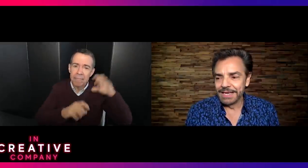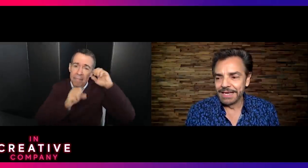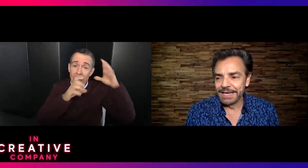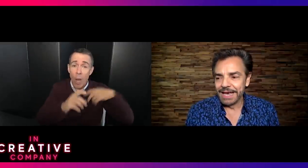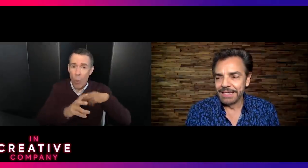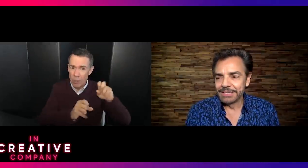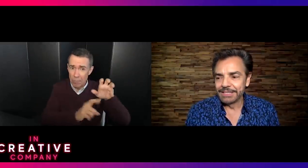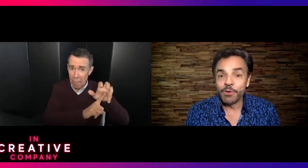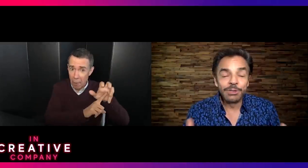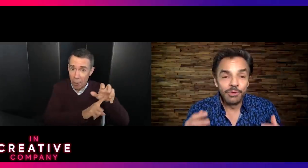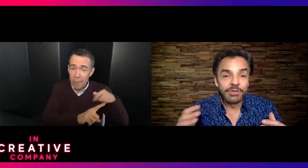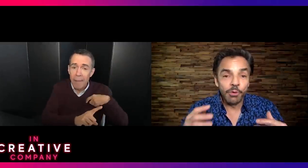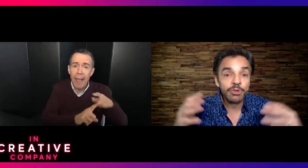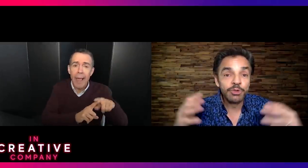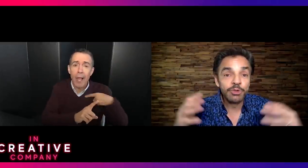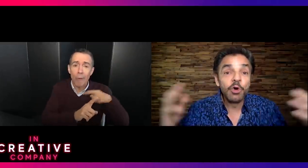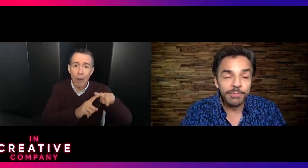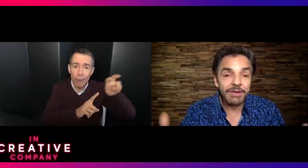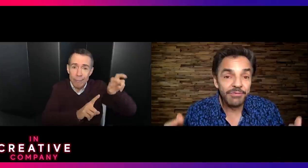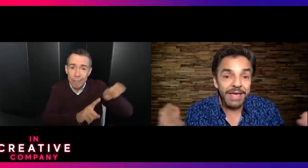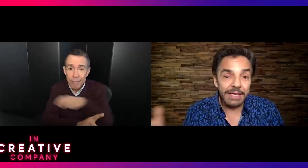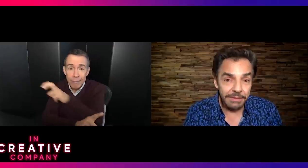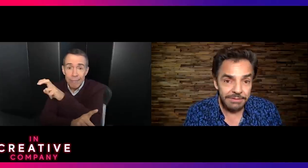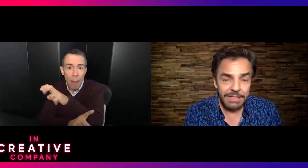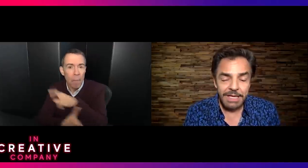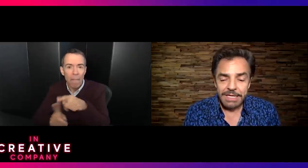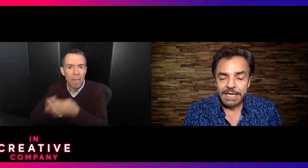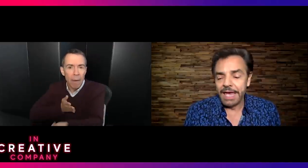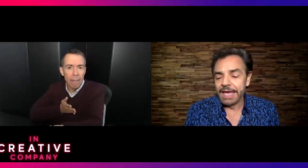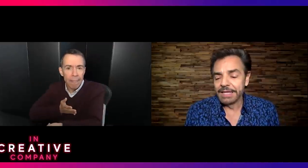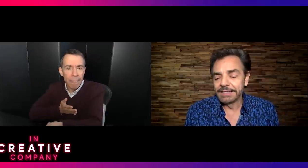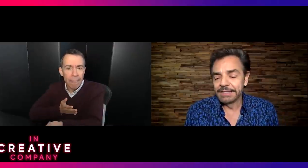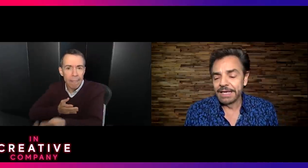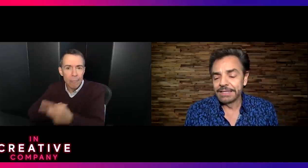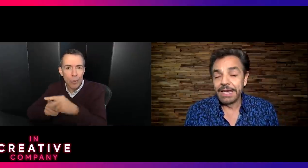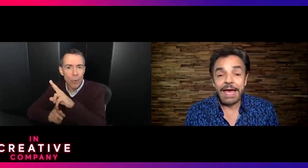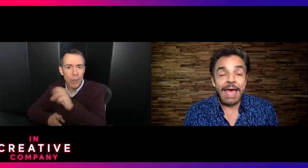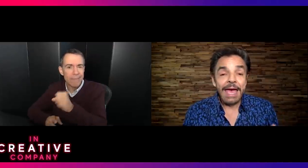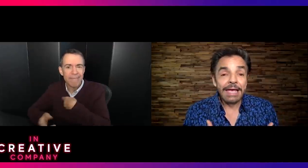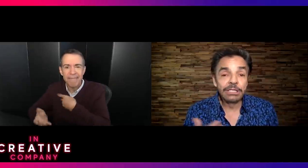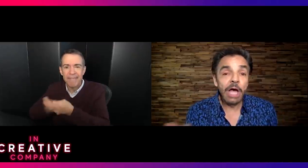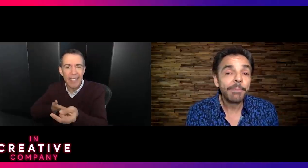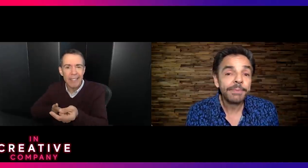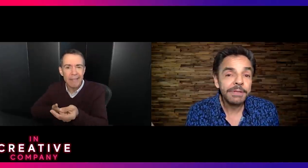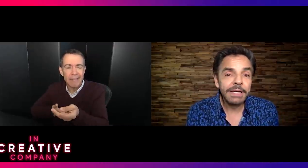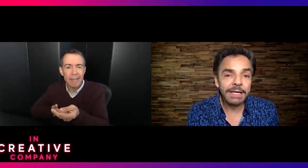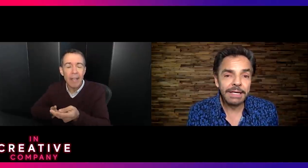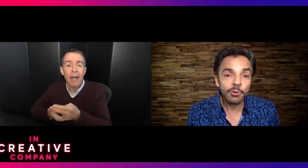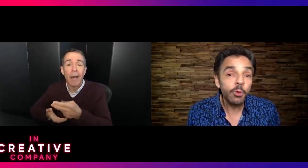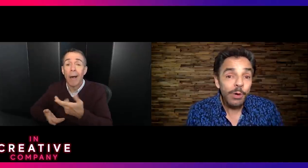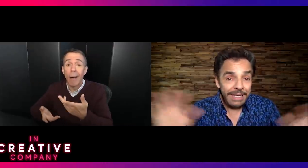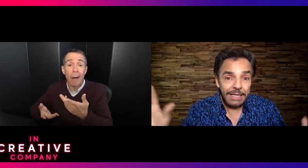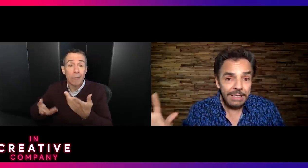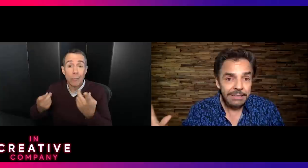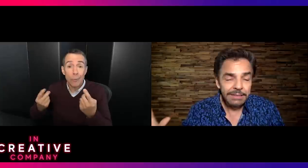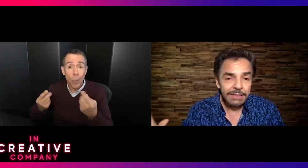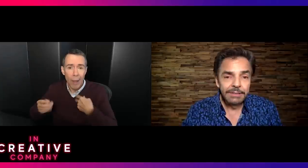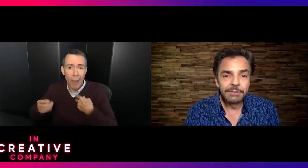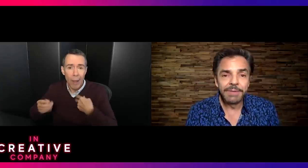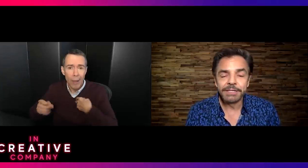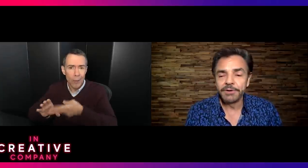then I tried to do the crossover, but I failed. And I end up